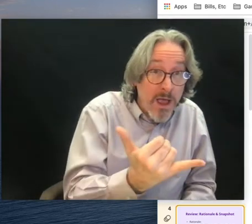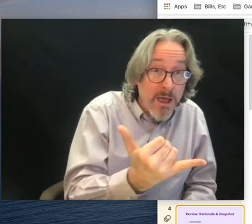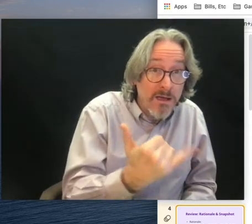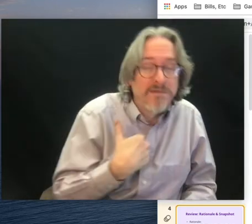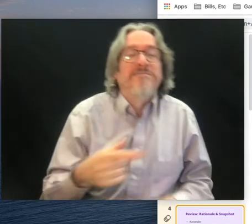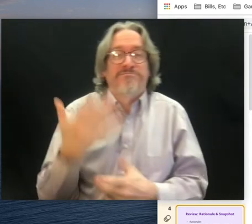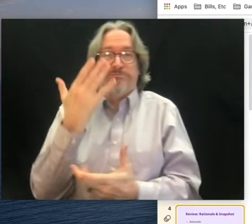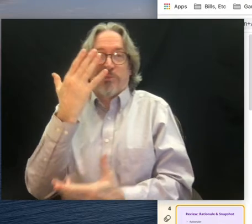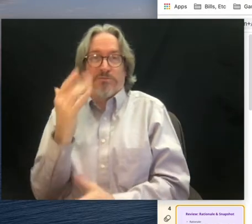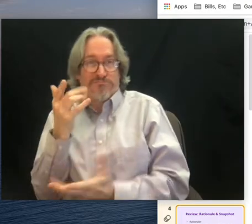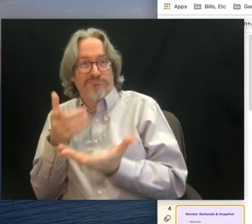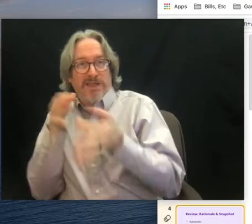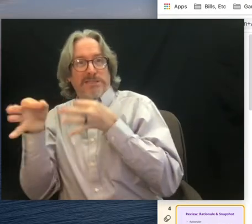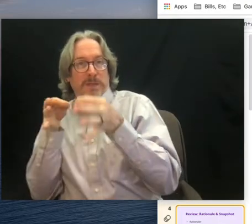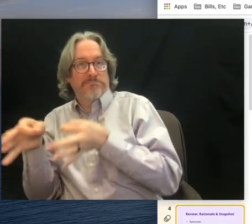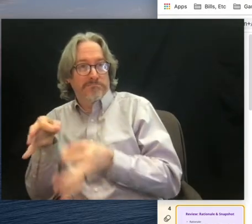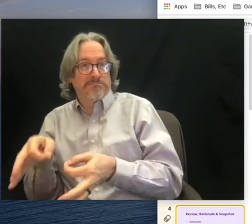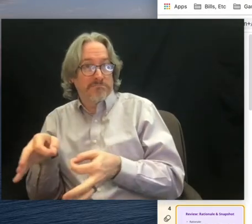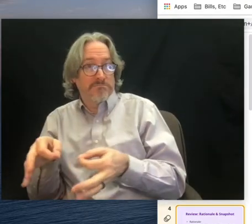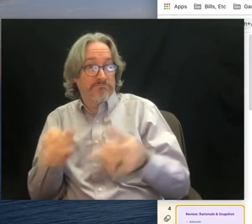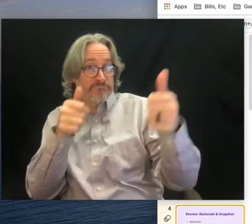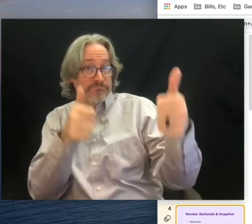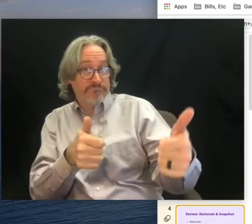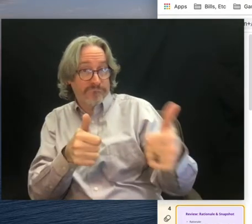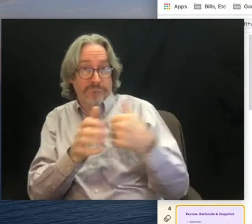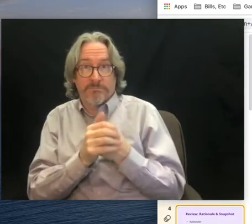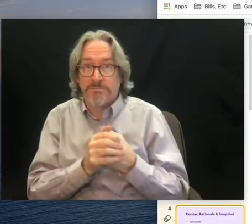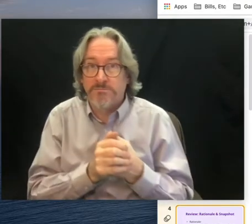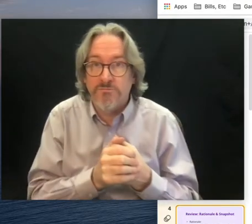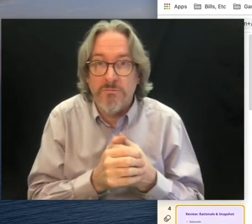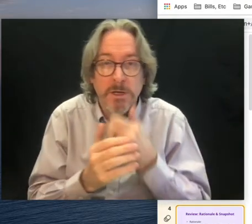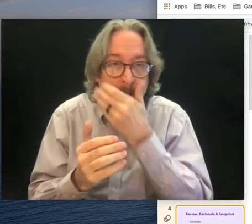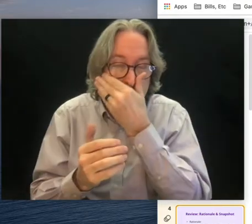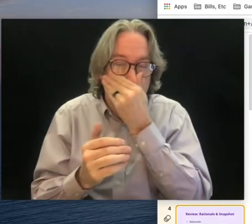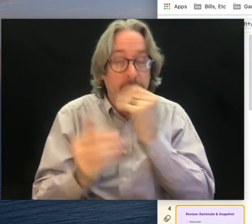What? It's okay.